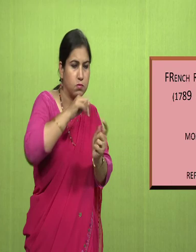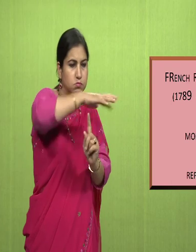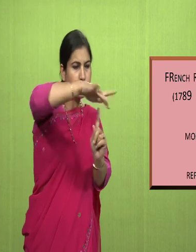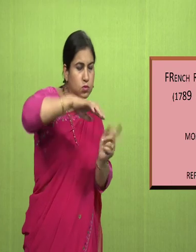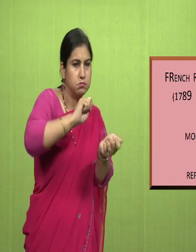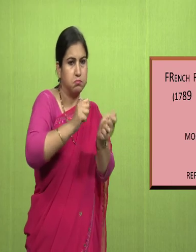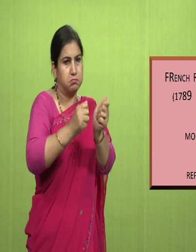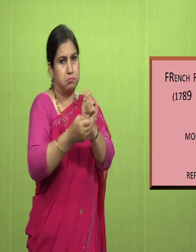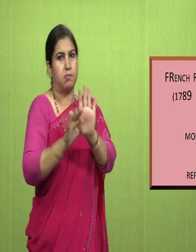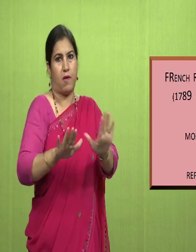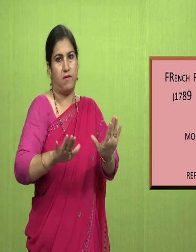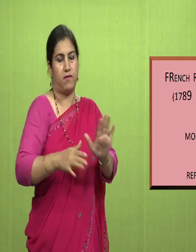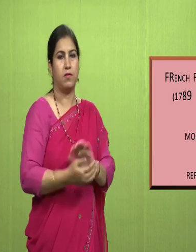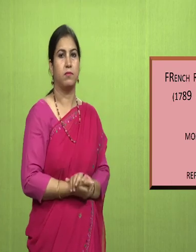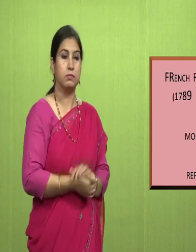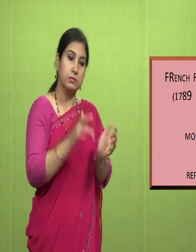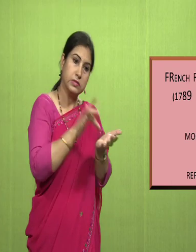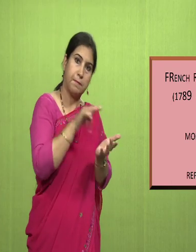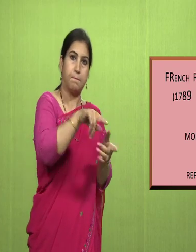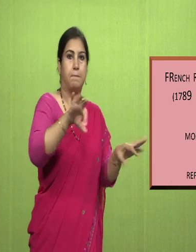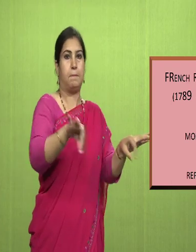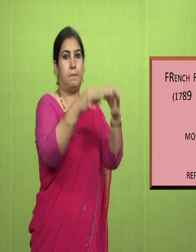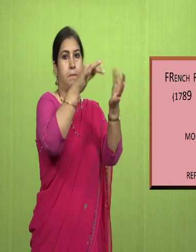changes took place in France.